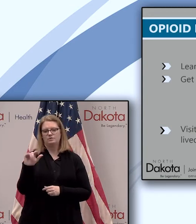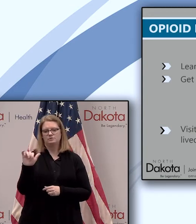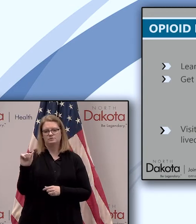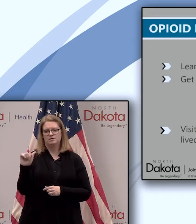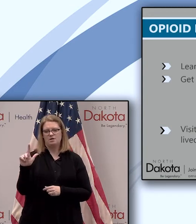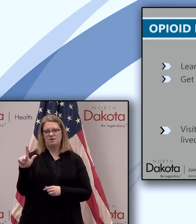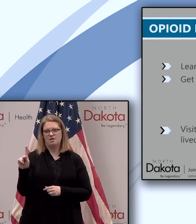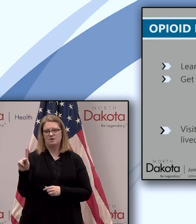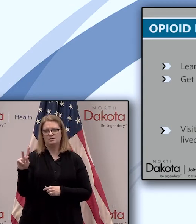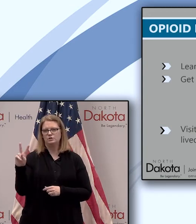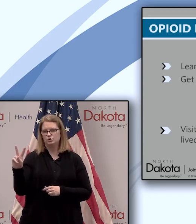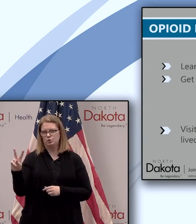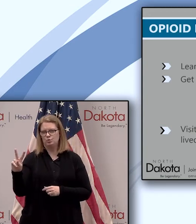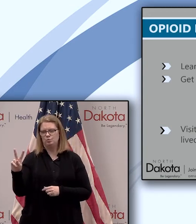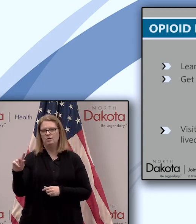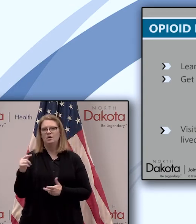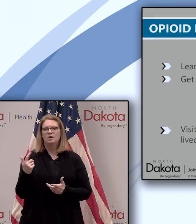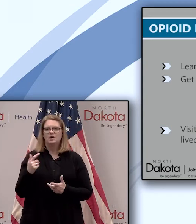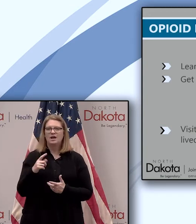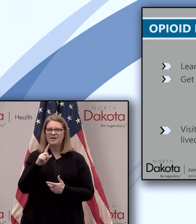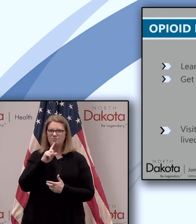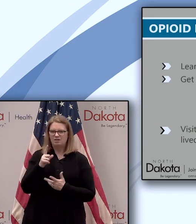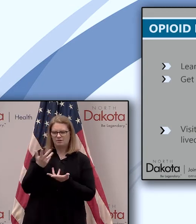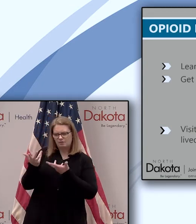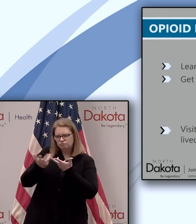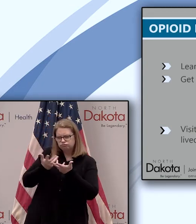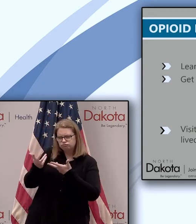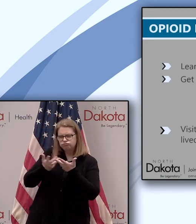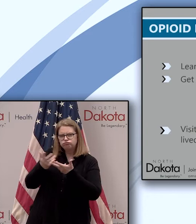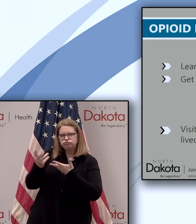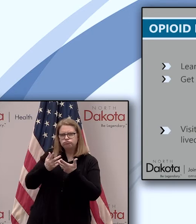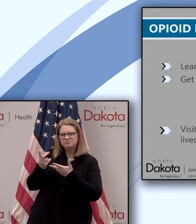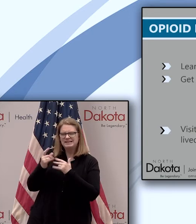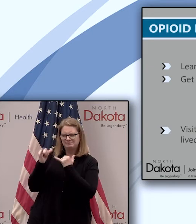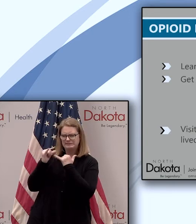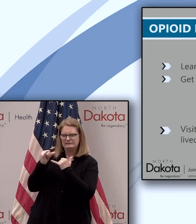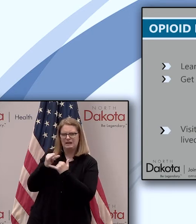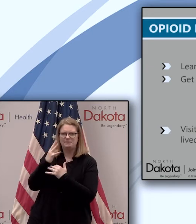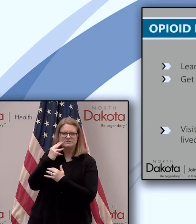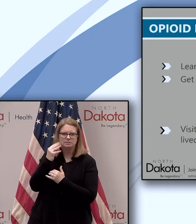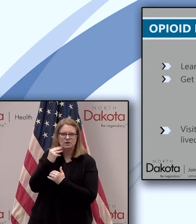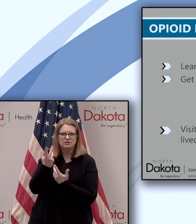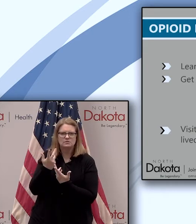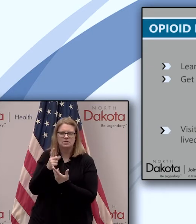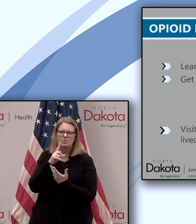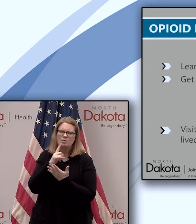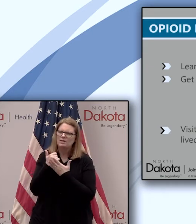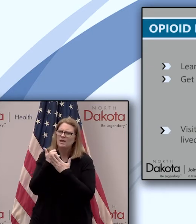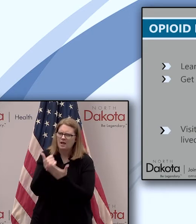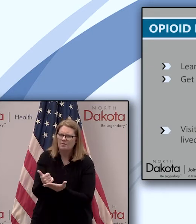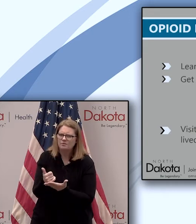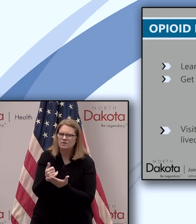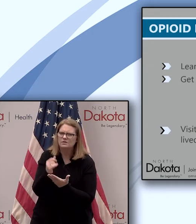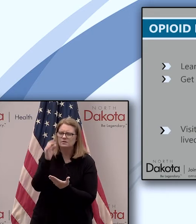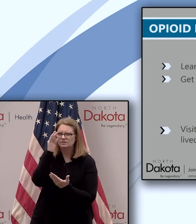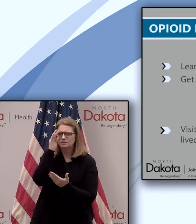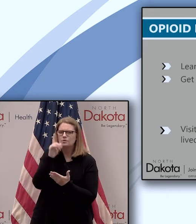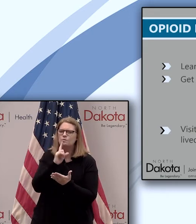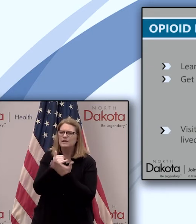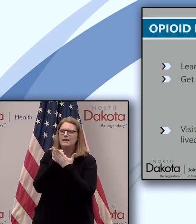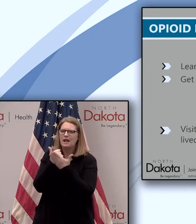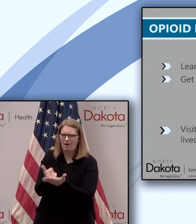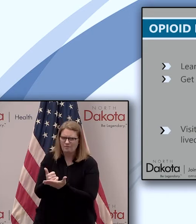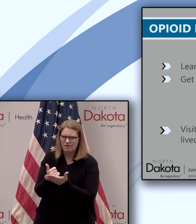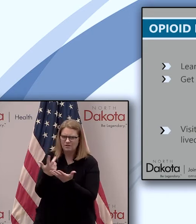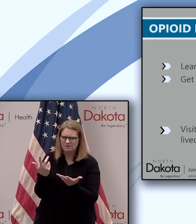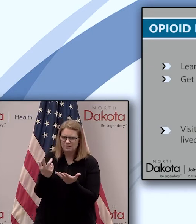1-844-44-TALK-2, and you'll talk to somebody who's been in your shoes and walked your path. And that can be very helpful, proven to be super effective on helping people